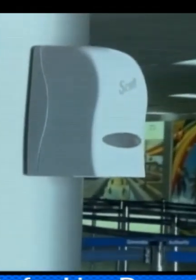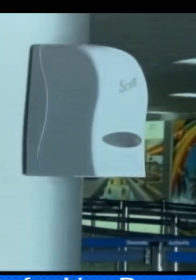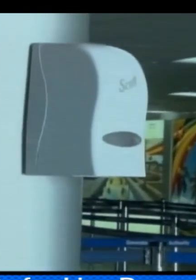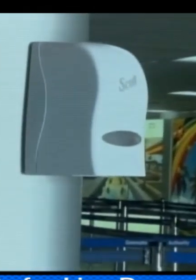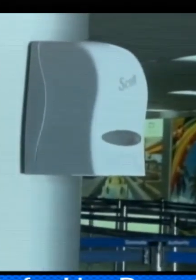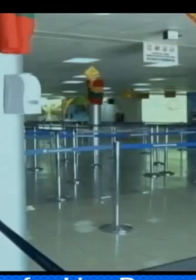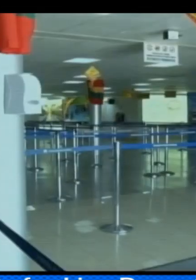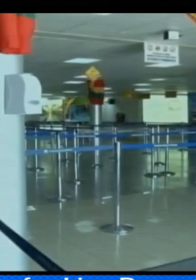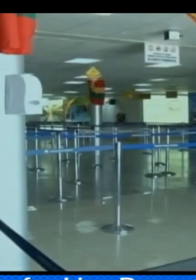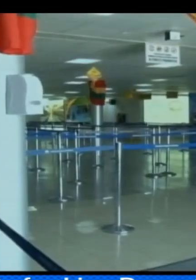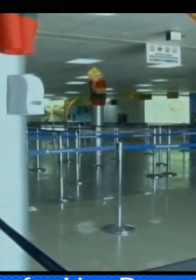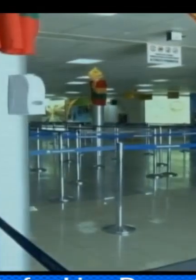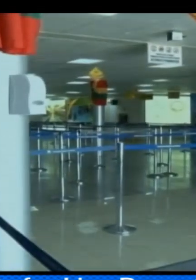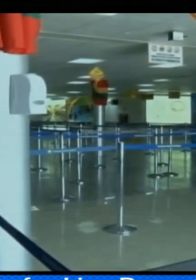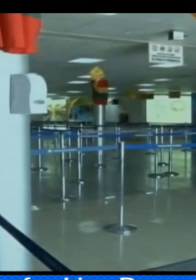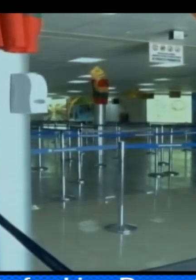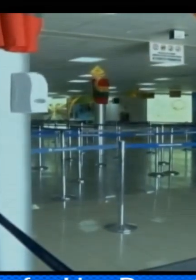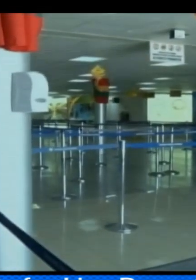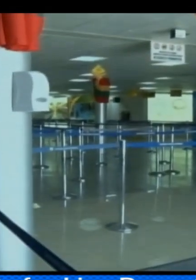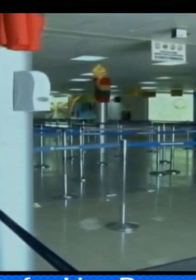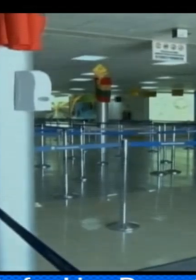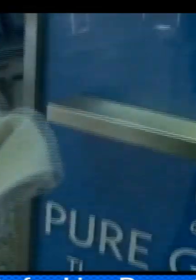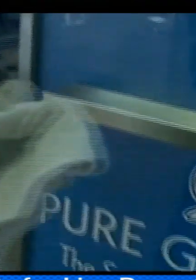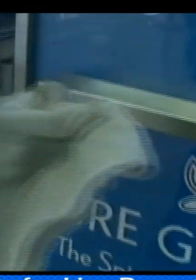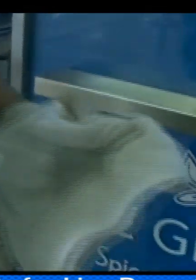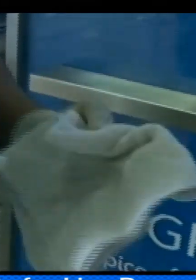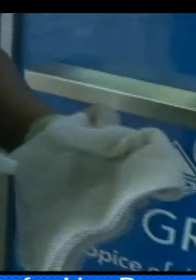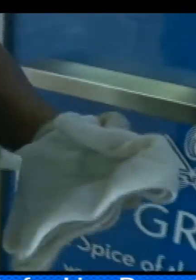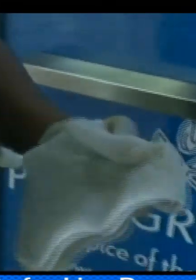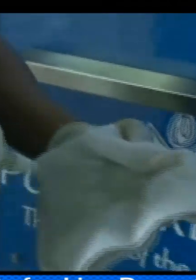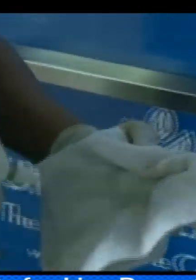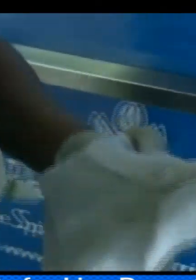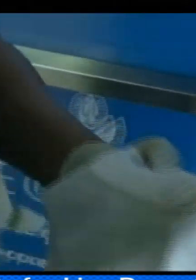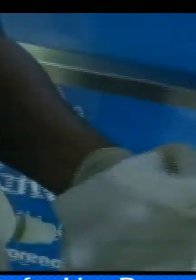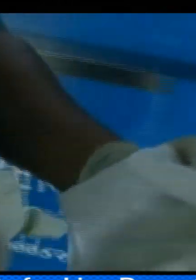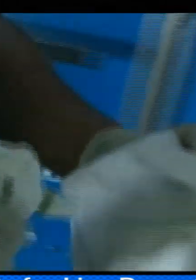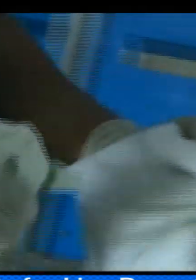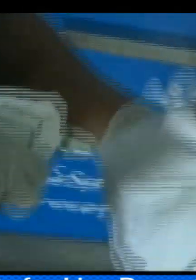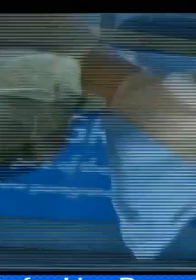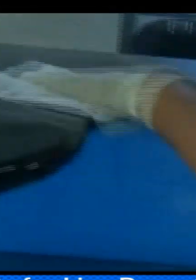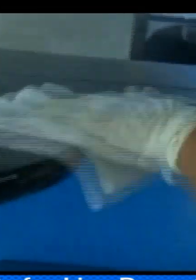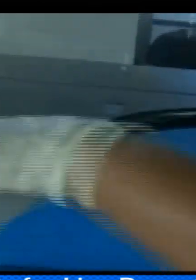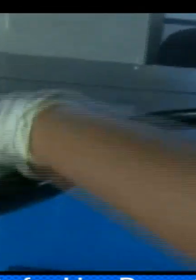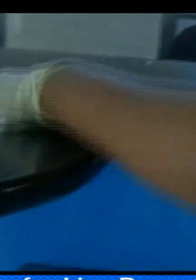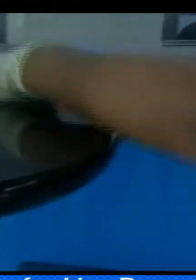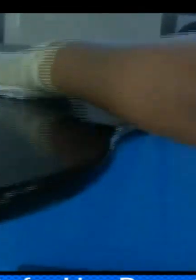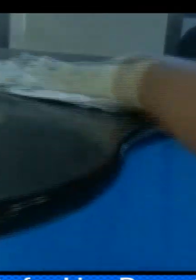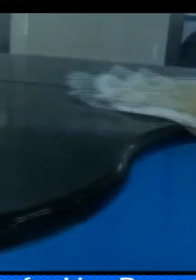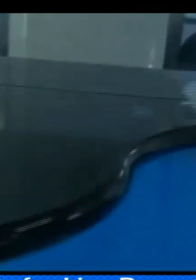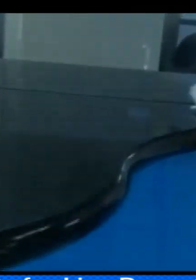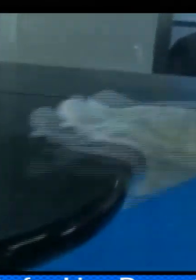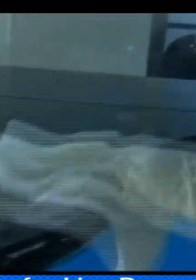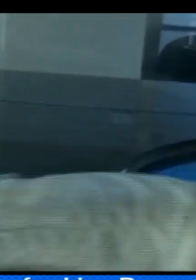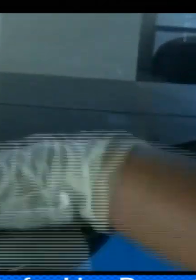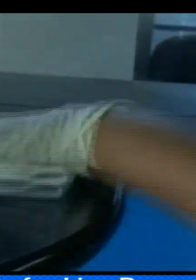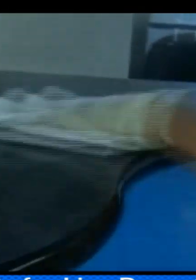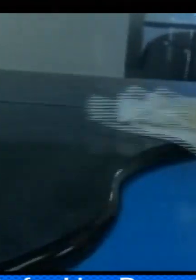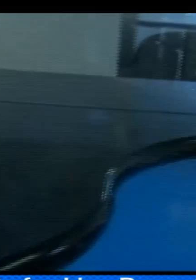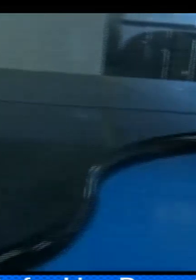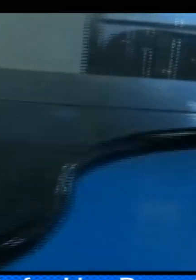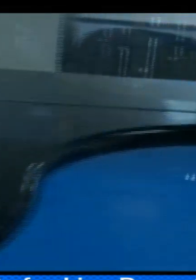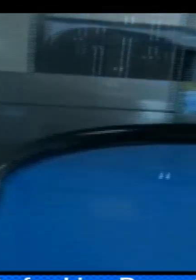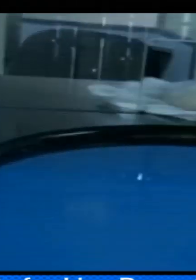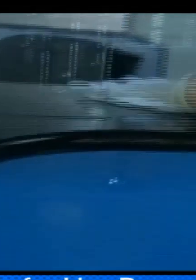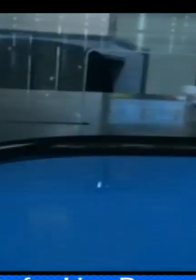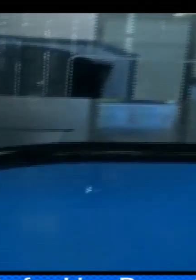being paid to ensuring that contact surfaces remain as germ-free as possible. The janitors at the airport